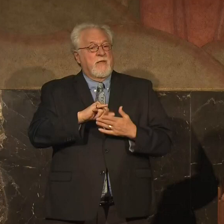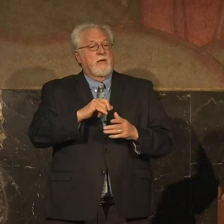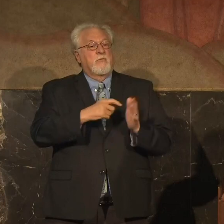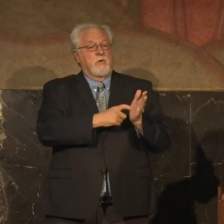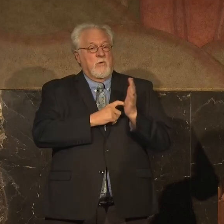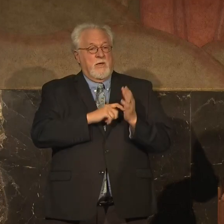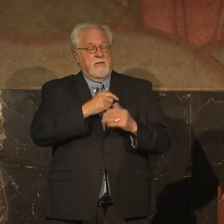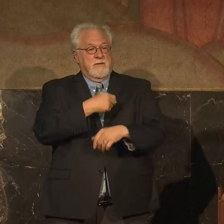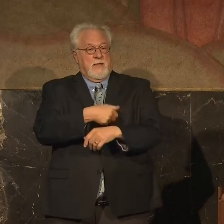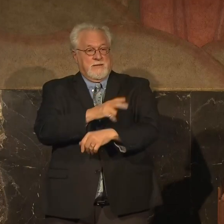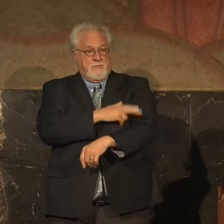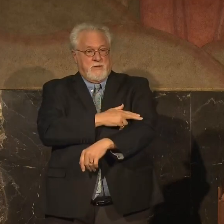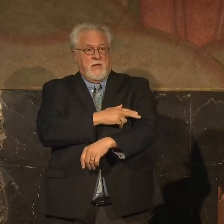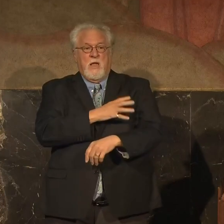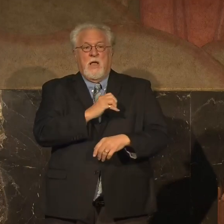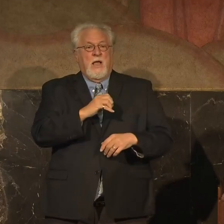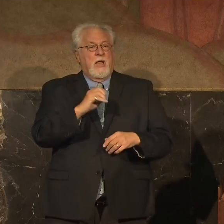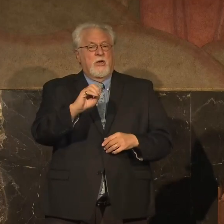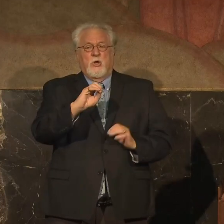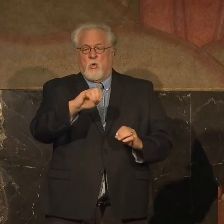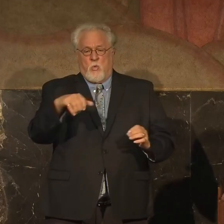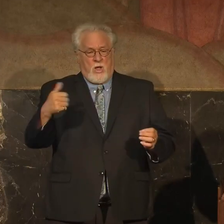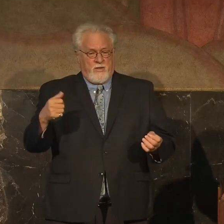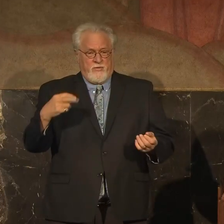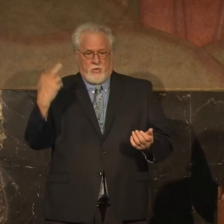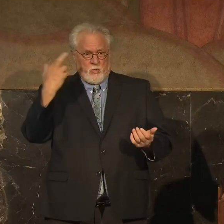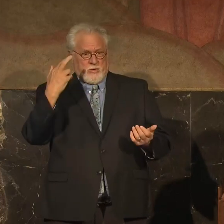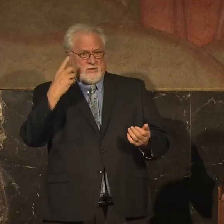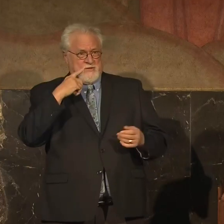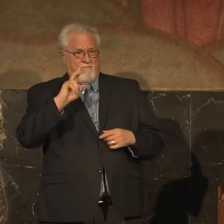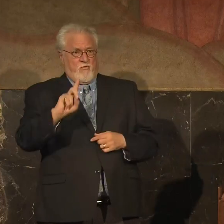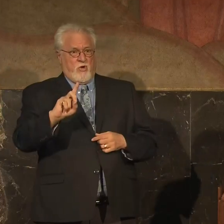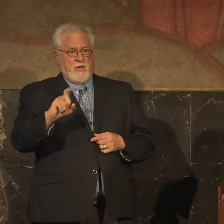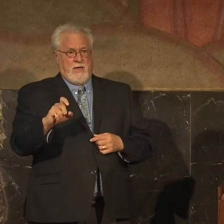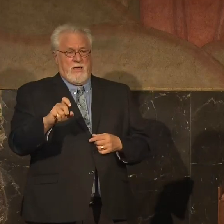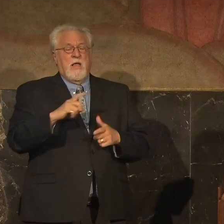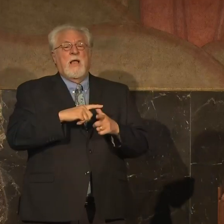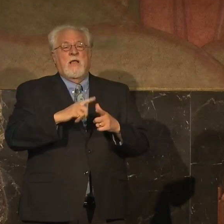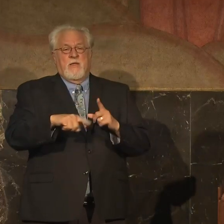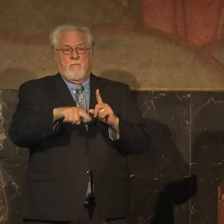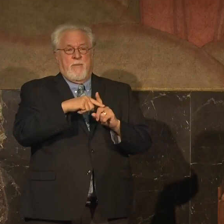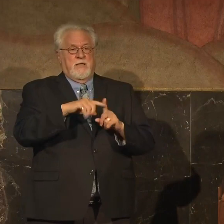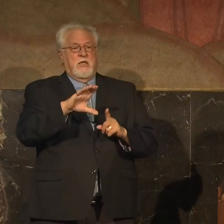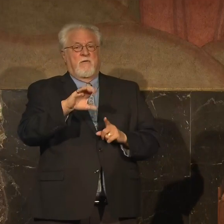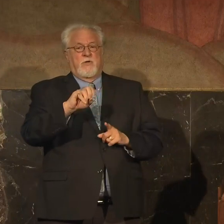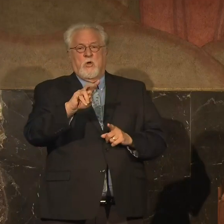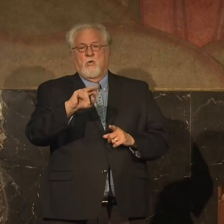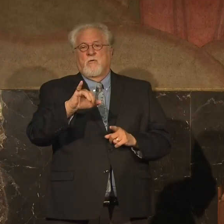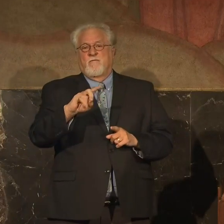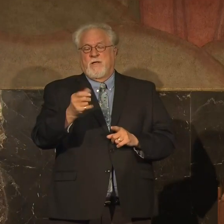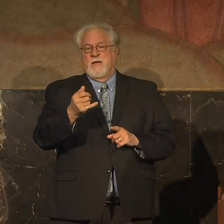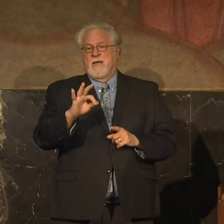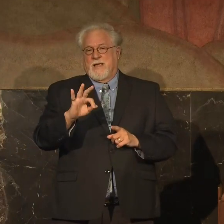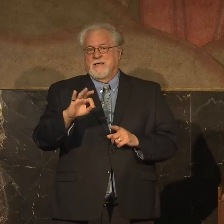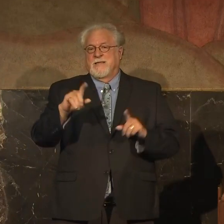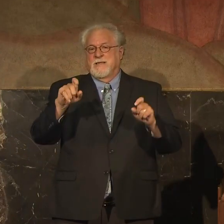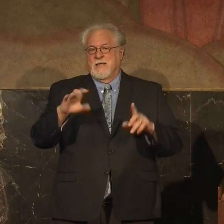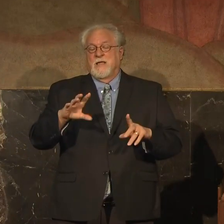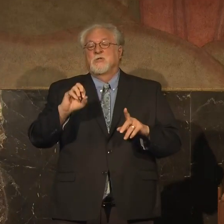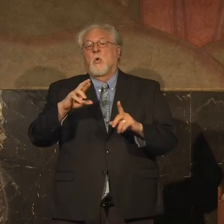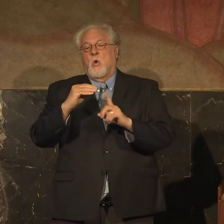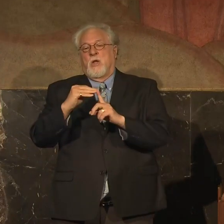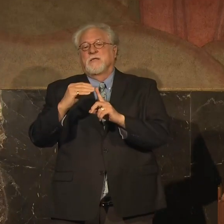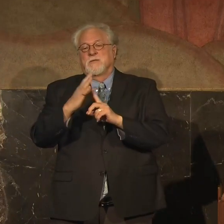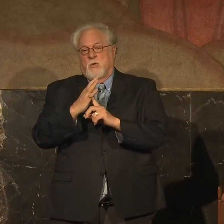and no other plausible diagnosis, and then a positive COVID-19 test or exposure to a confirmed